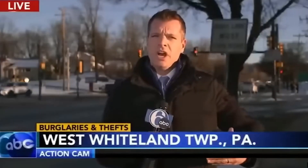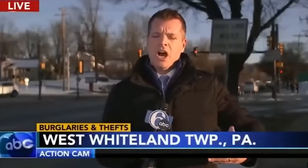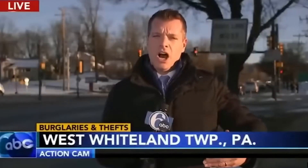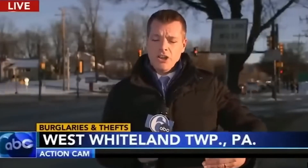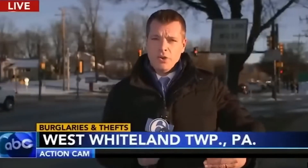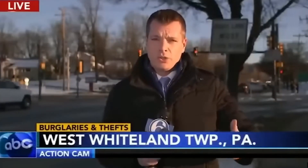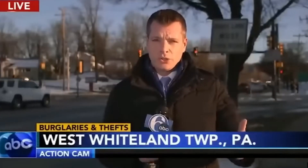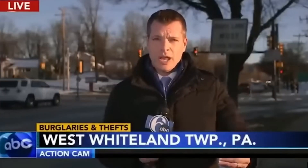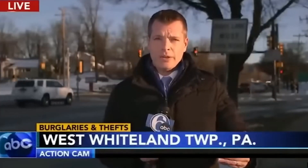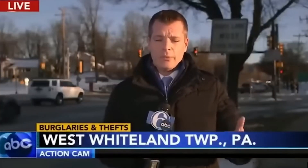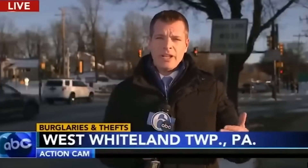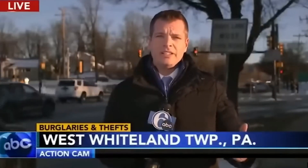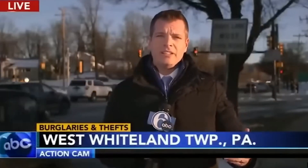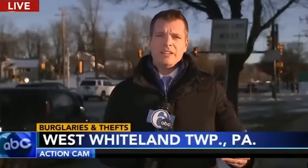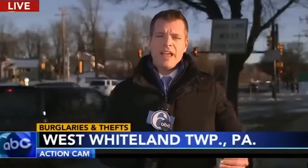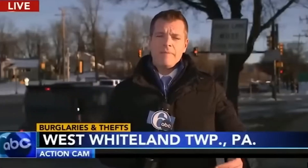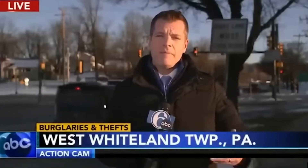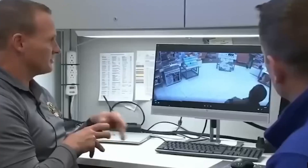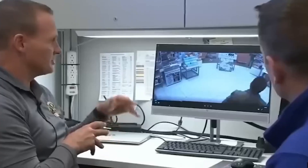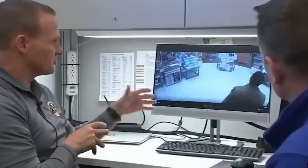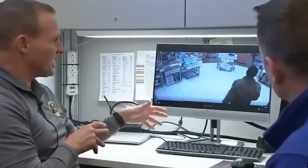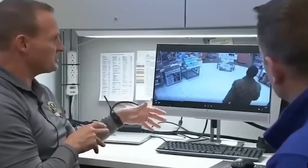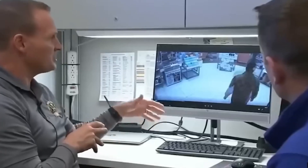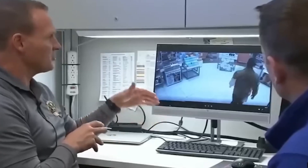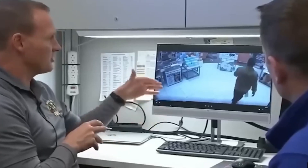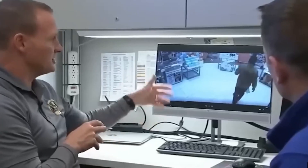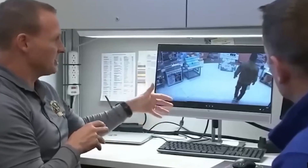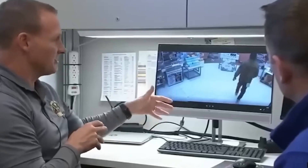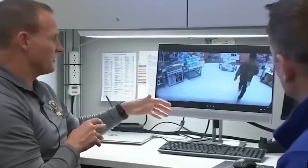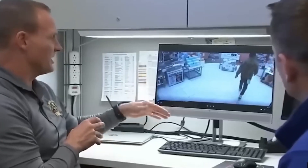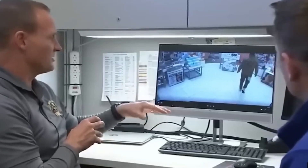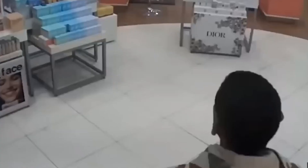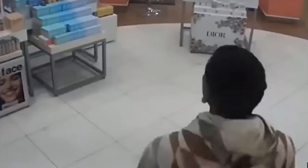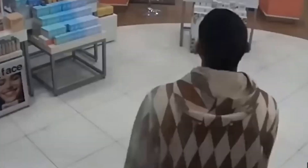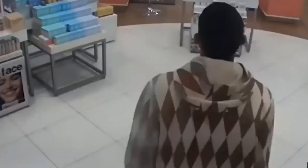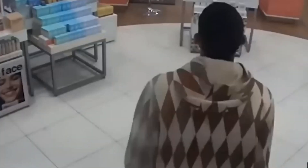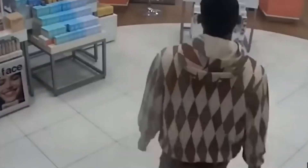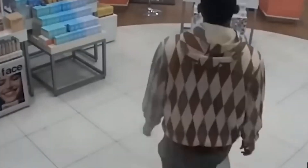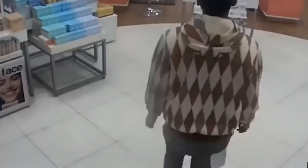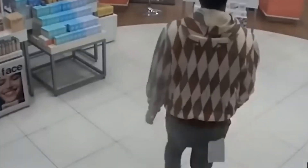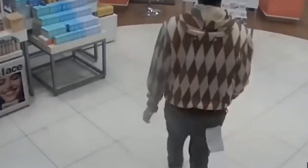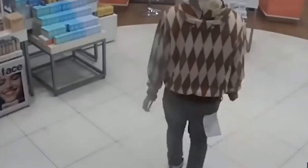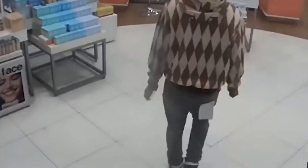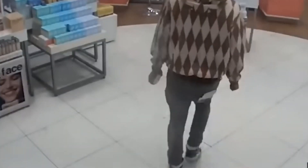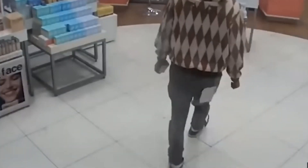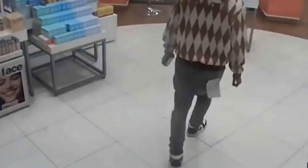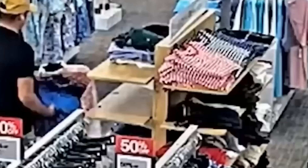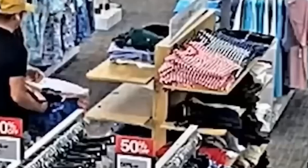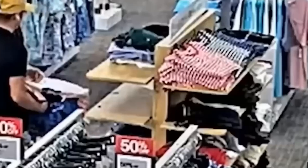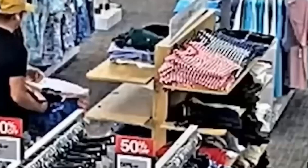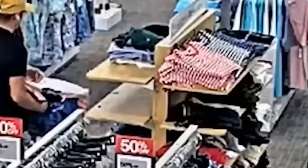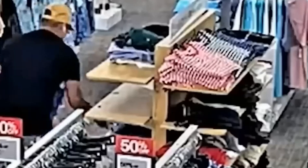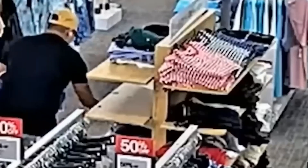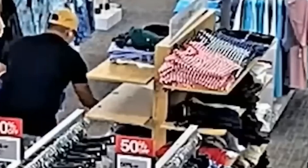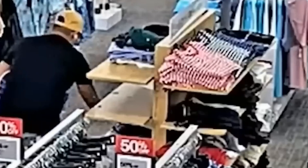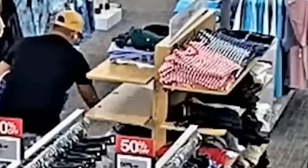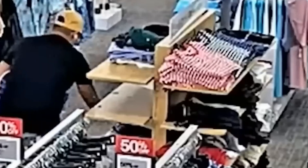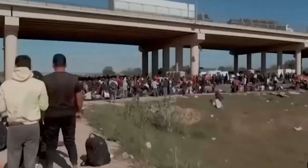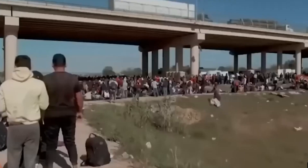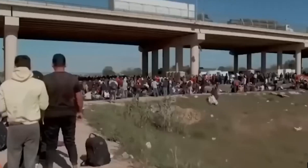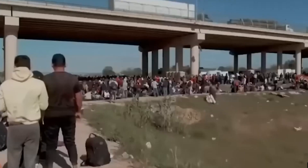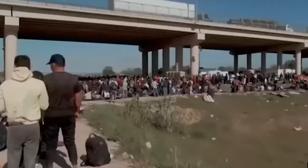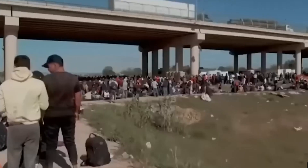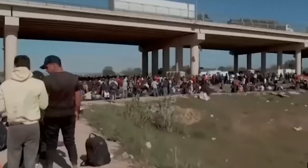notice a new trend. Recently, they have been busting groups that are stealing large quantities of merchandise, and they say the